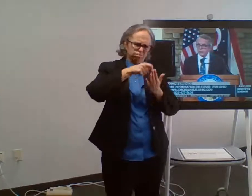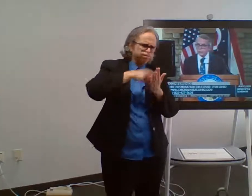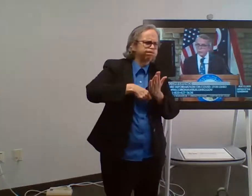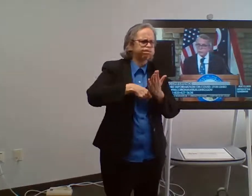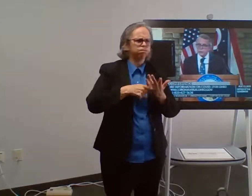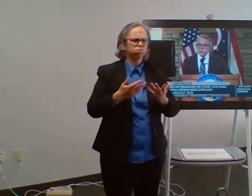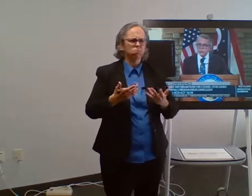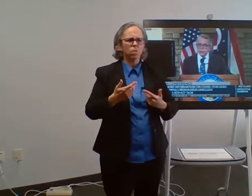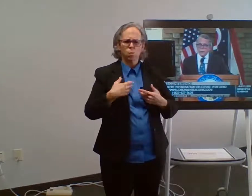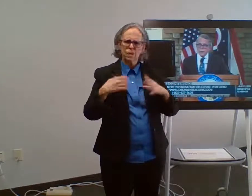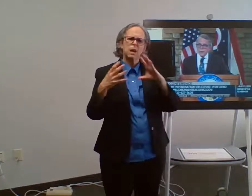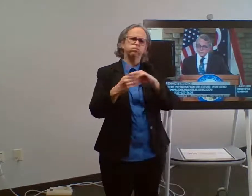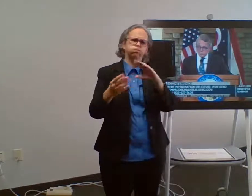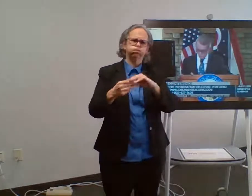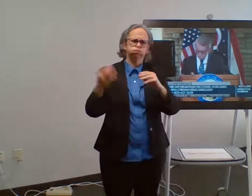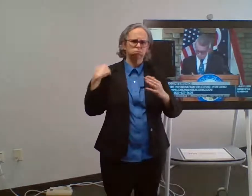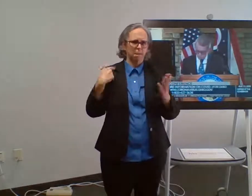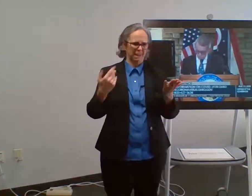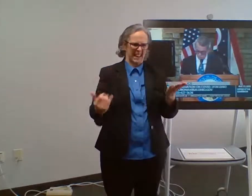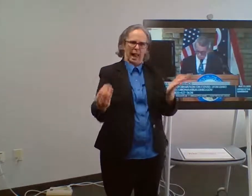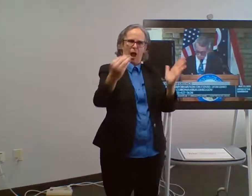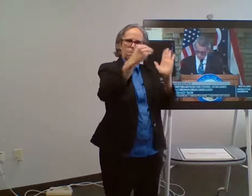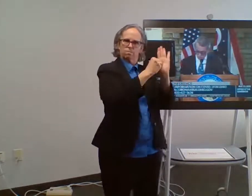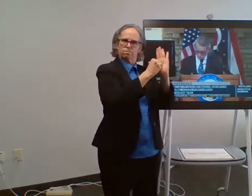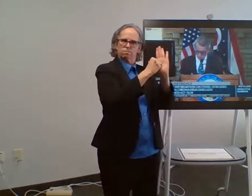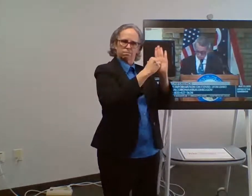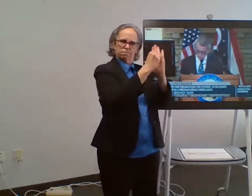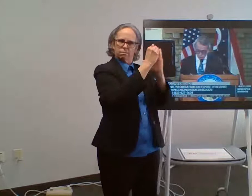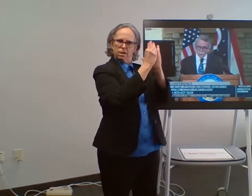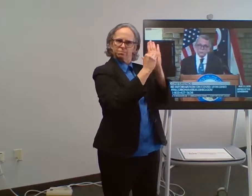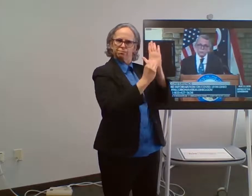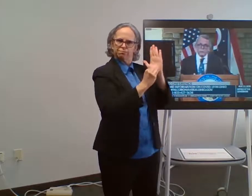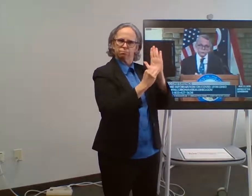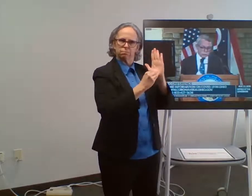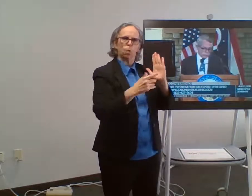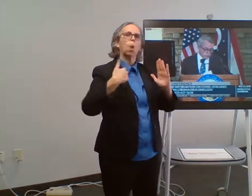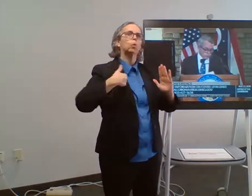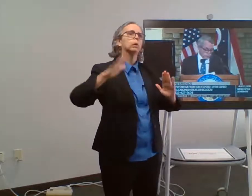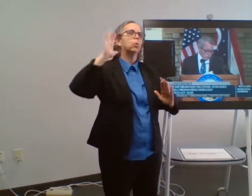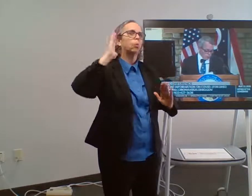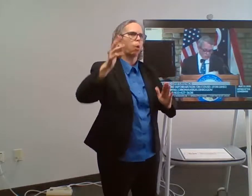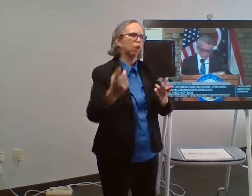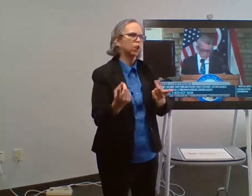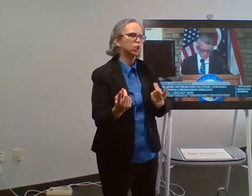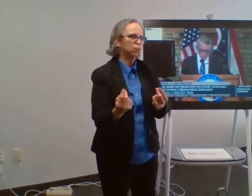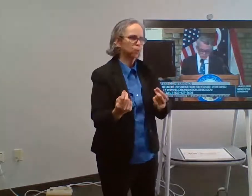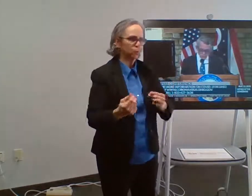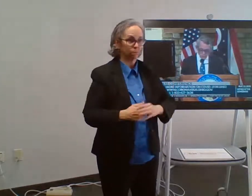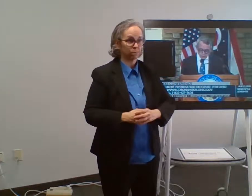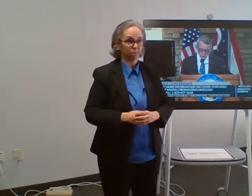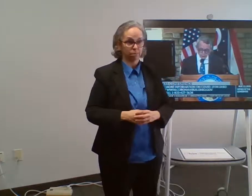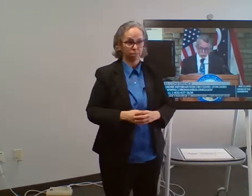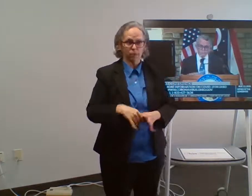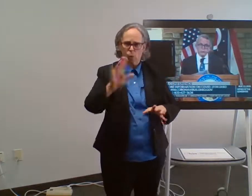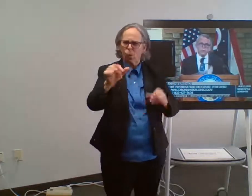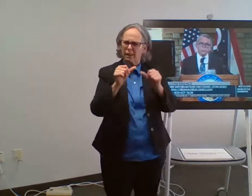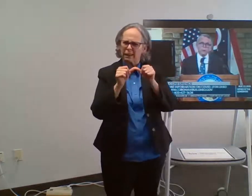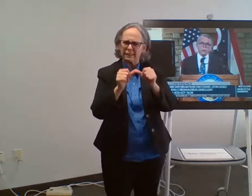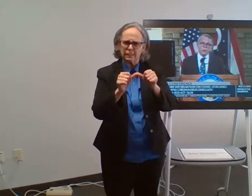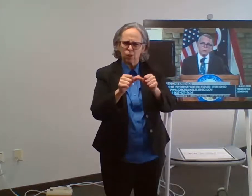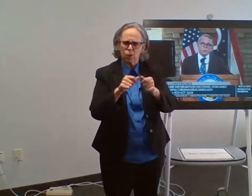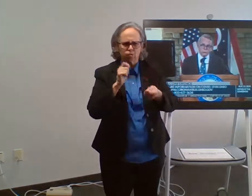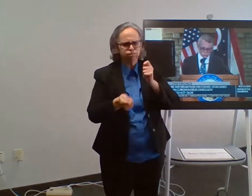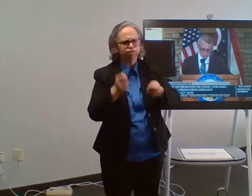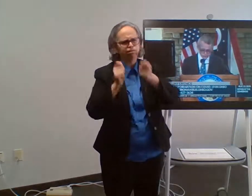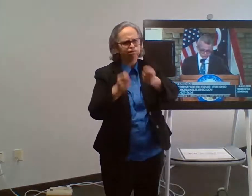things that we're going to do, and it will be a work in progress, and we will continue on that throughout the duration of